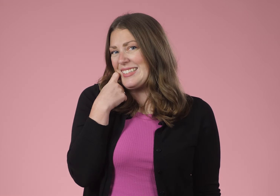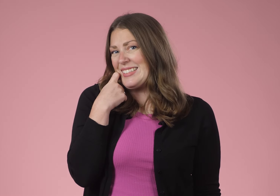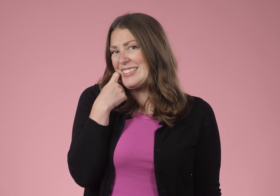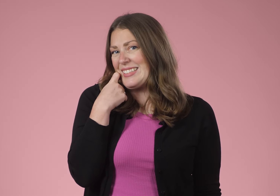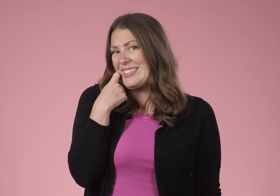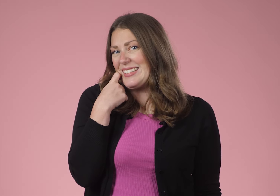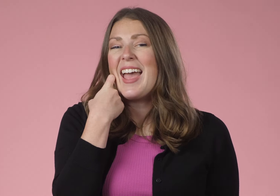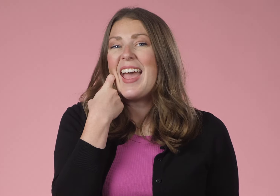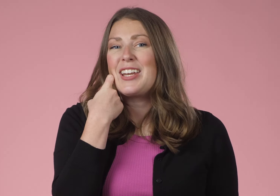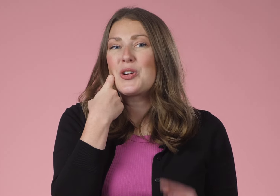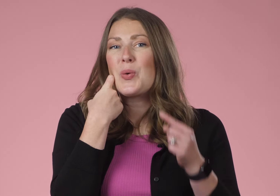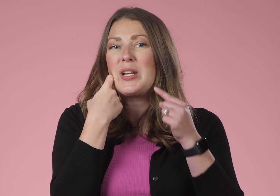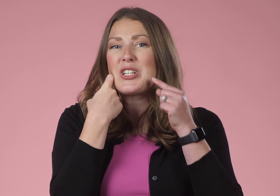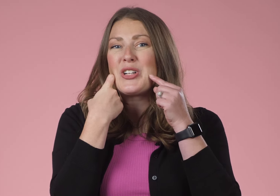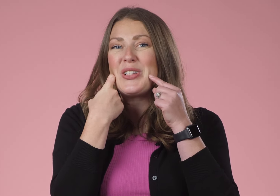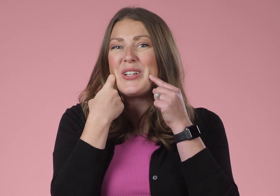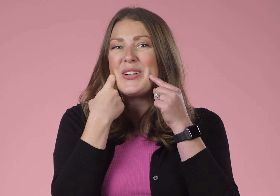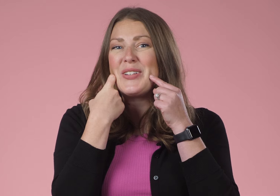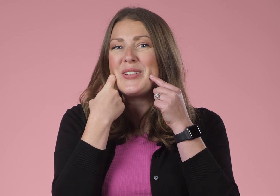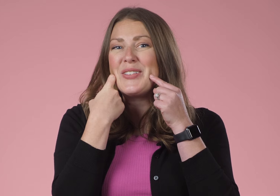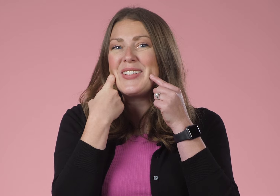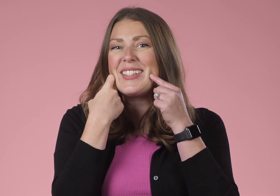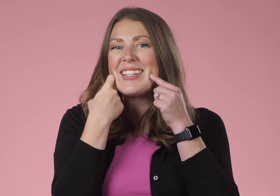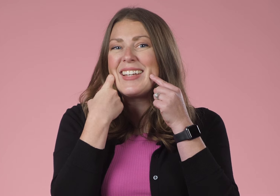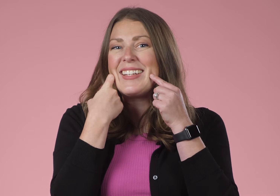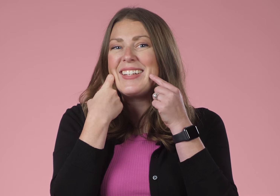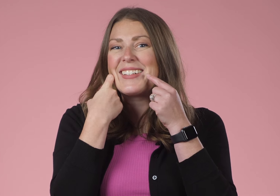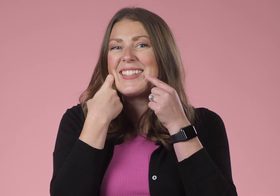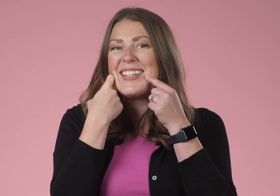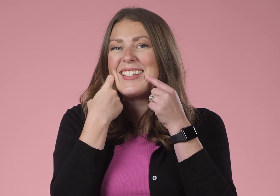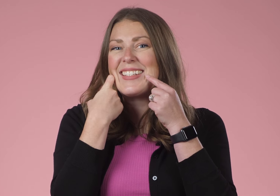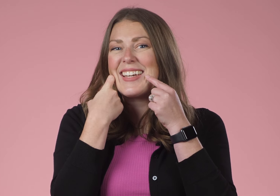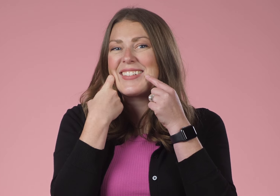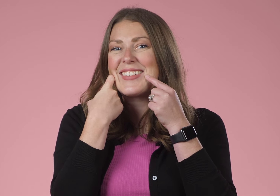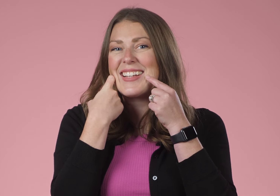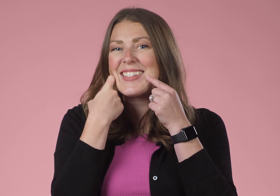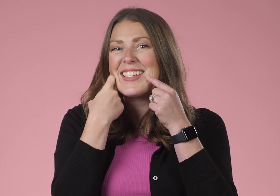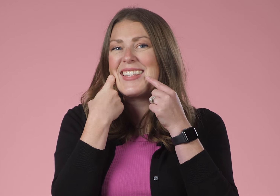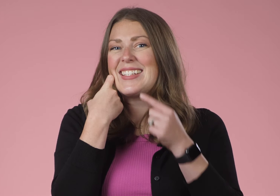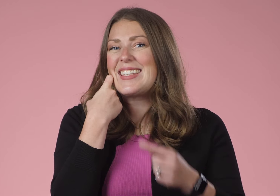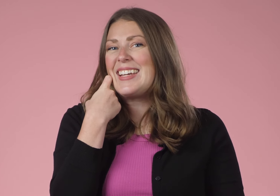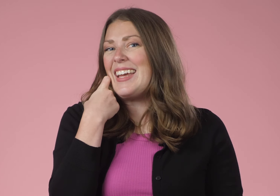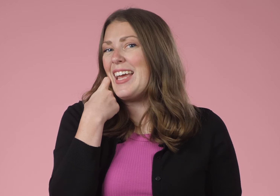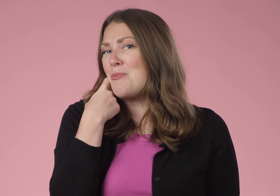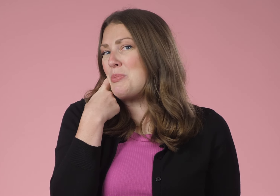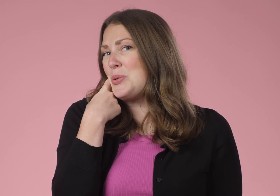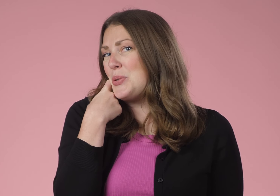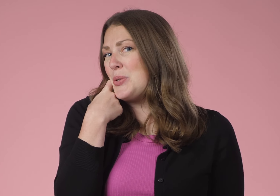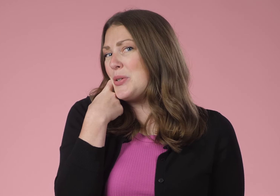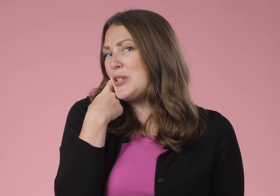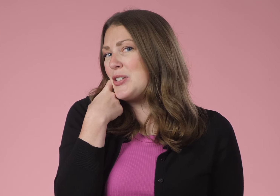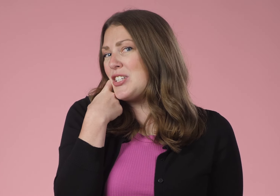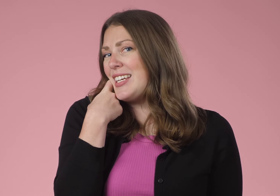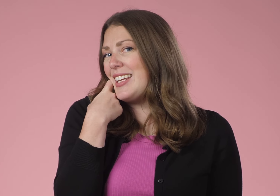your face, and you're going to close your teeth together just like this and pull your chin